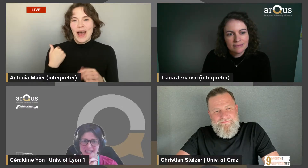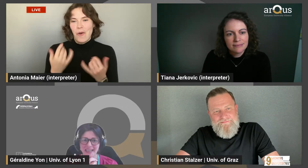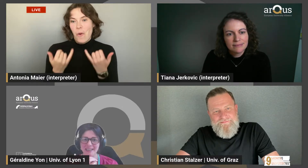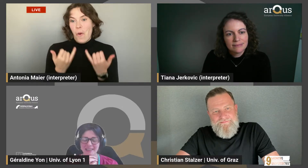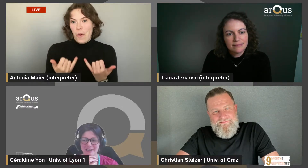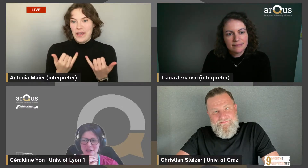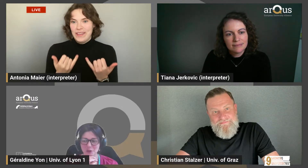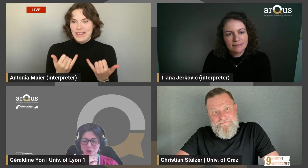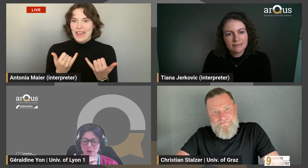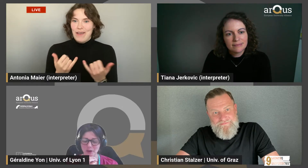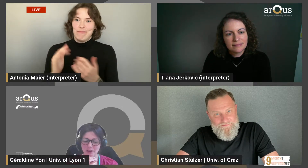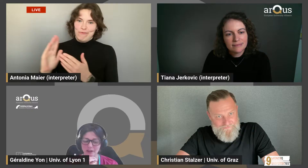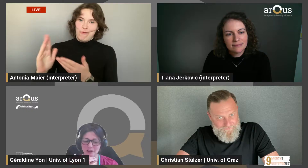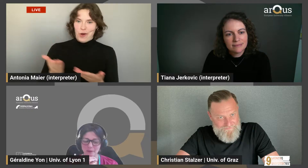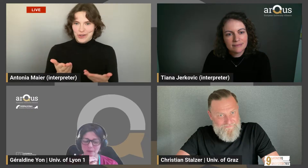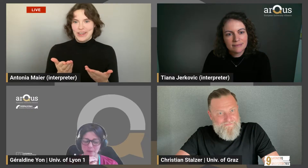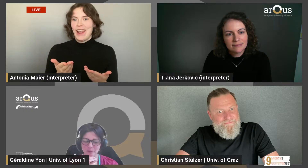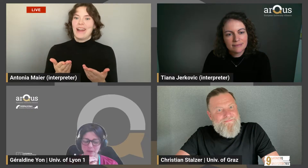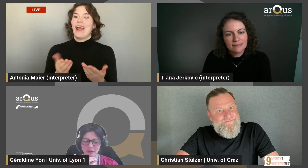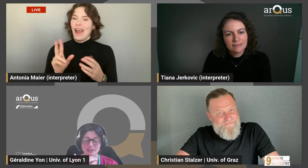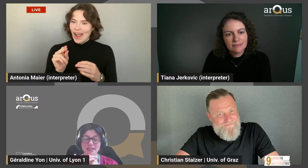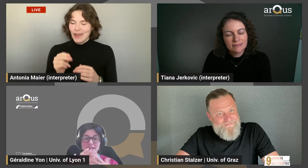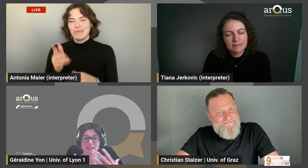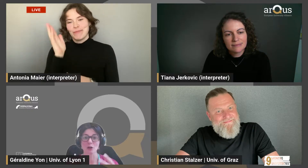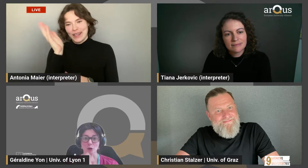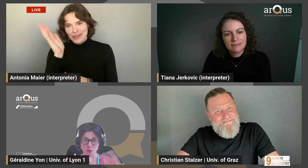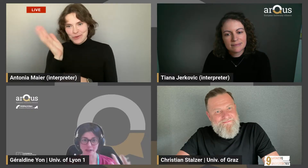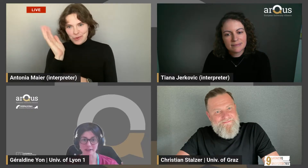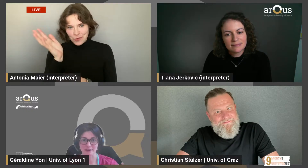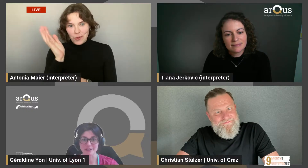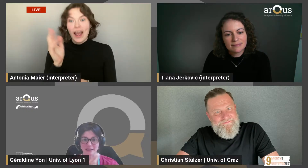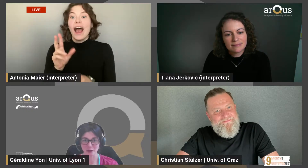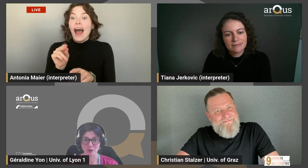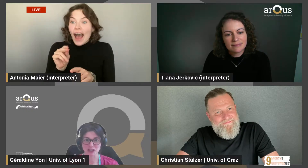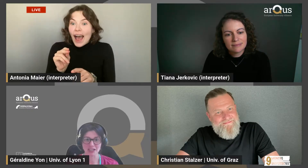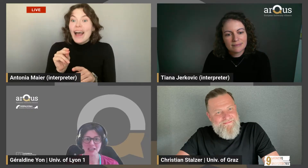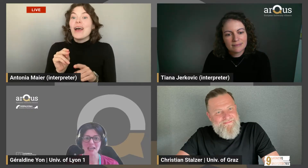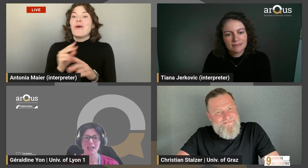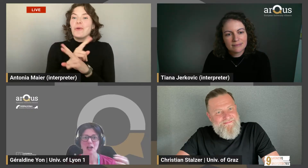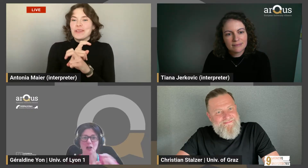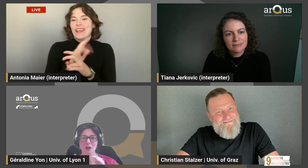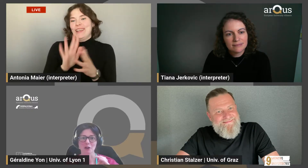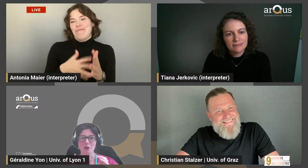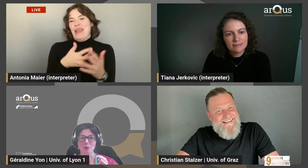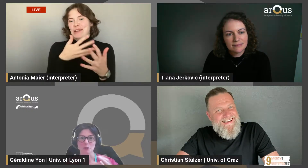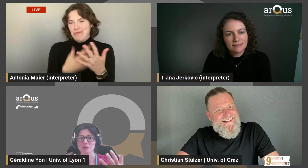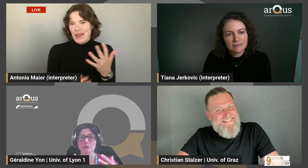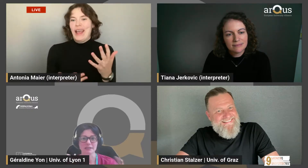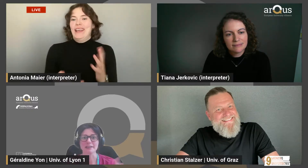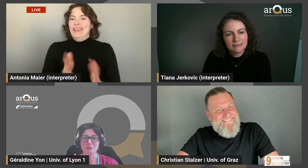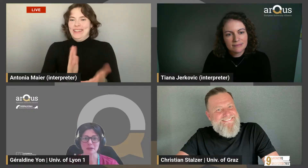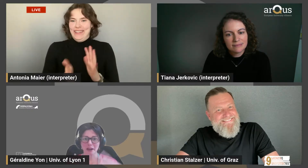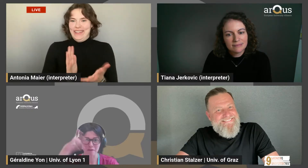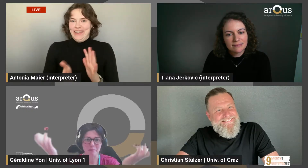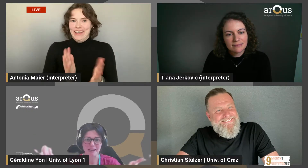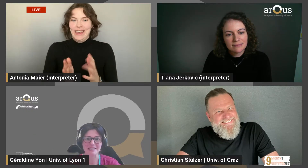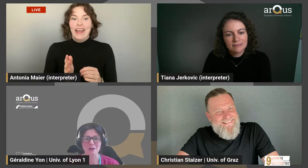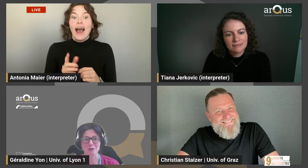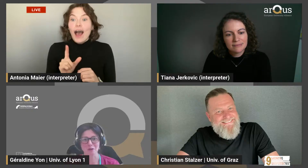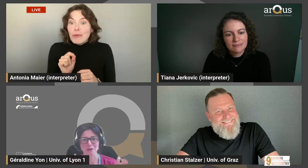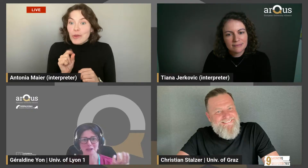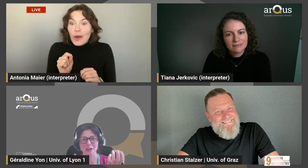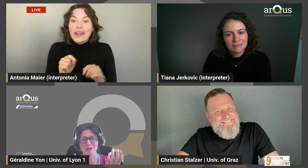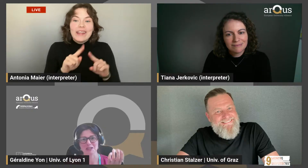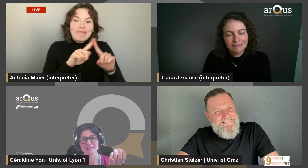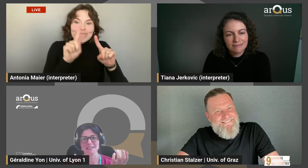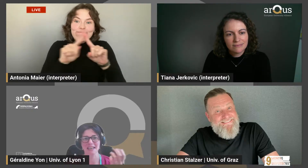it, that you were signing in Austrian Sign Language, which means that we have plenty of